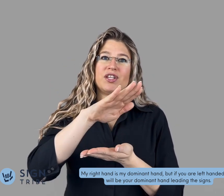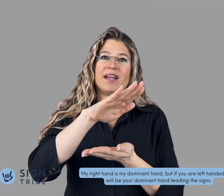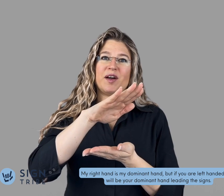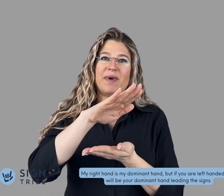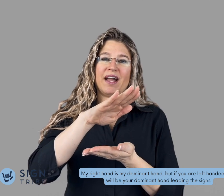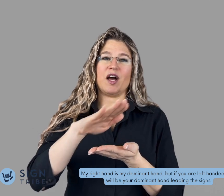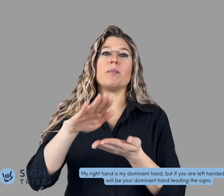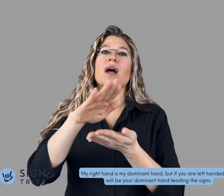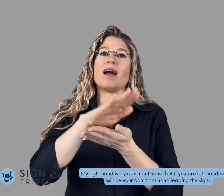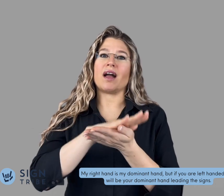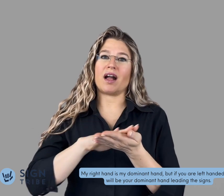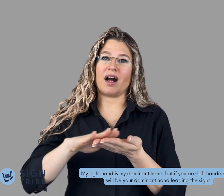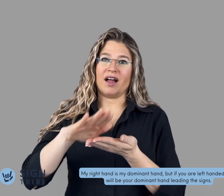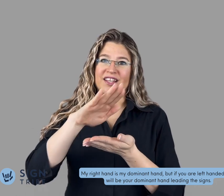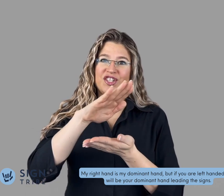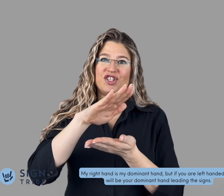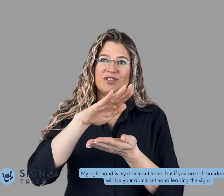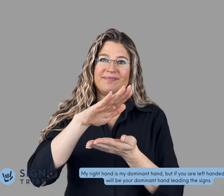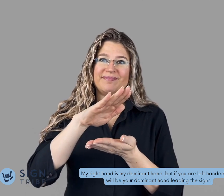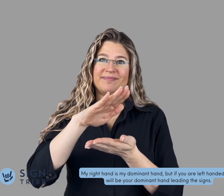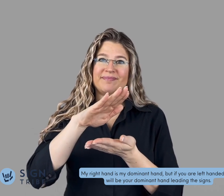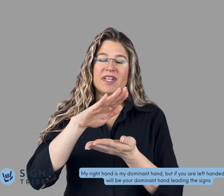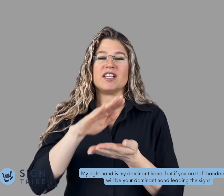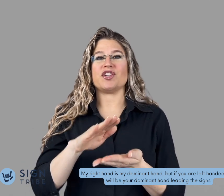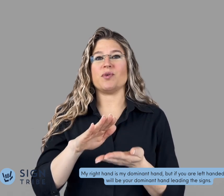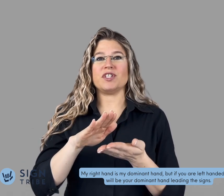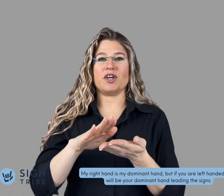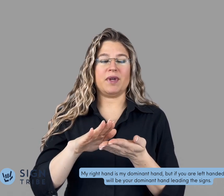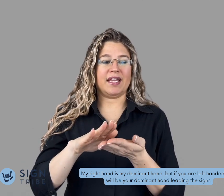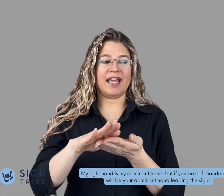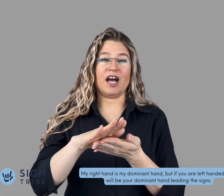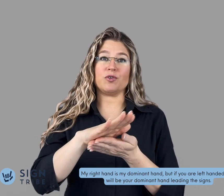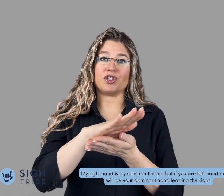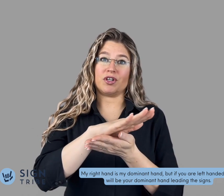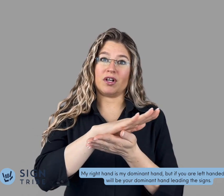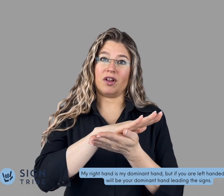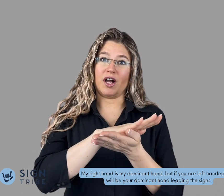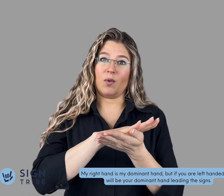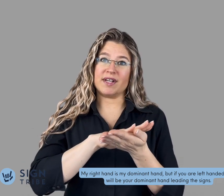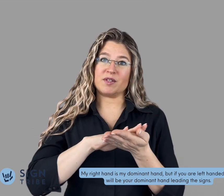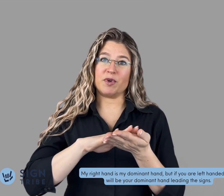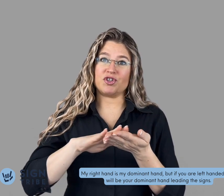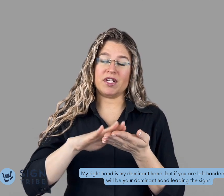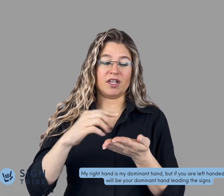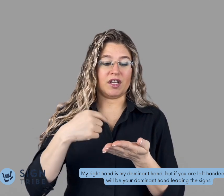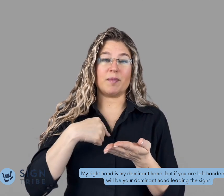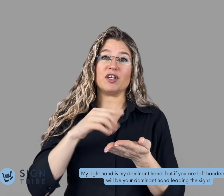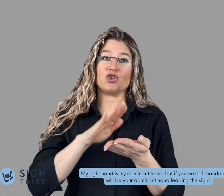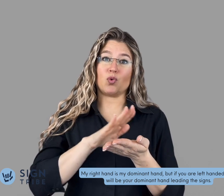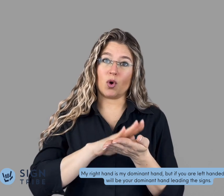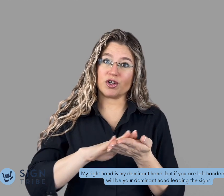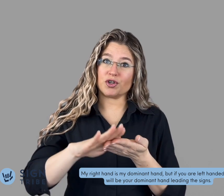come back up. College. So you're going to go in a counterclockwise motion coming towards your